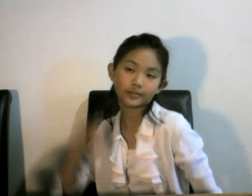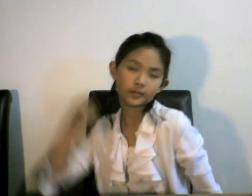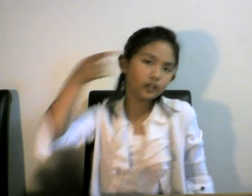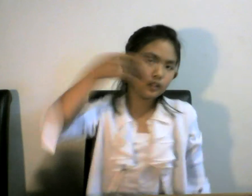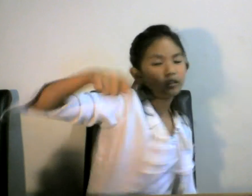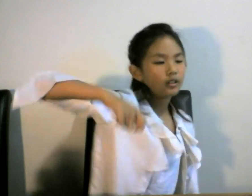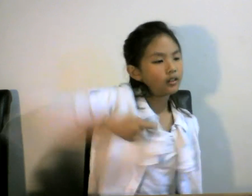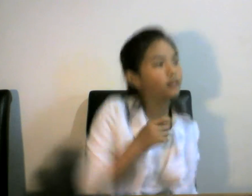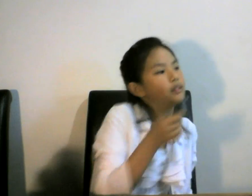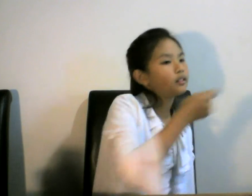Baby, you're a